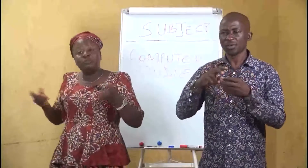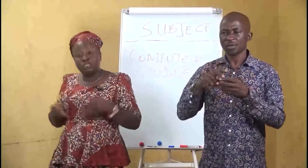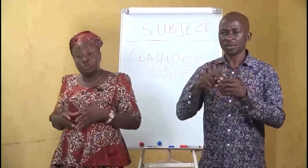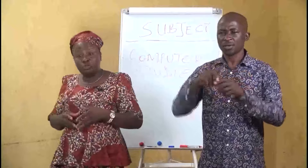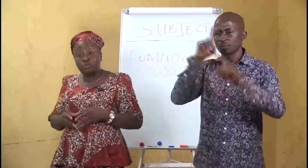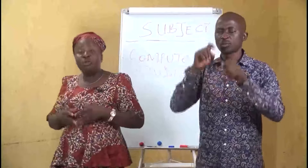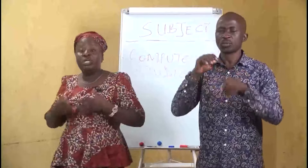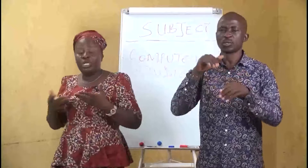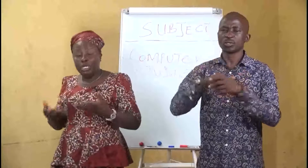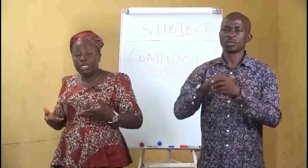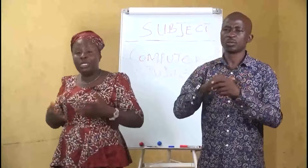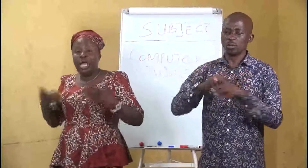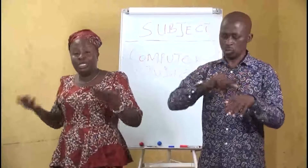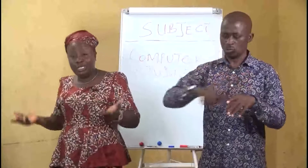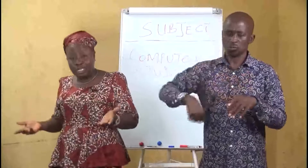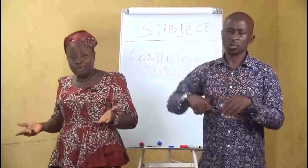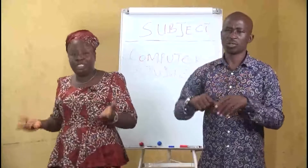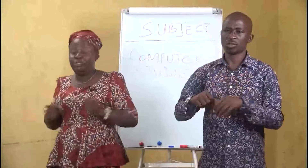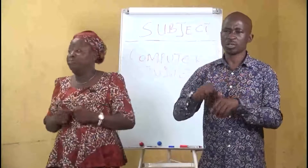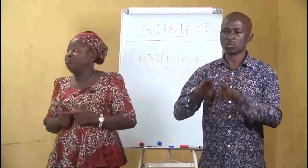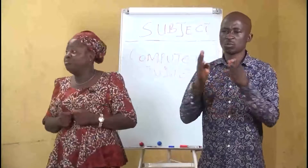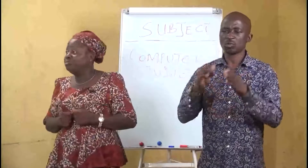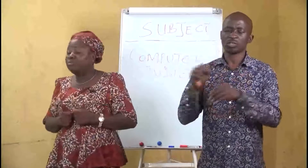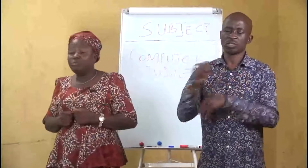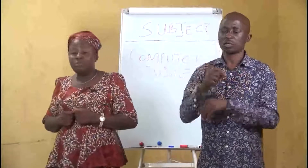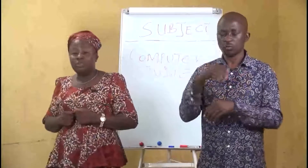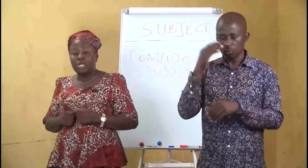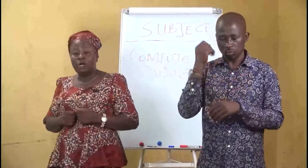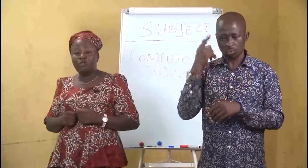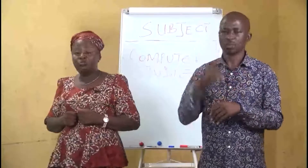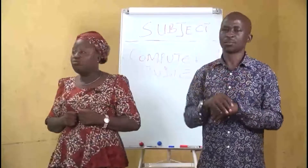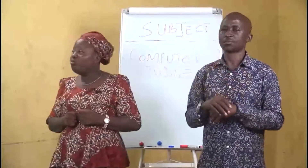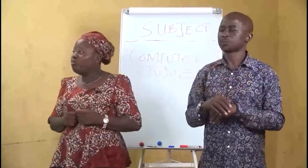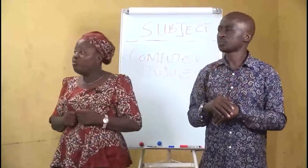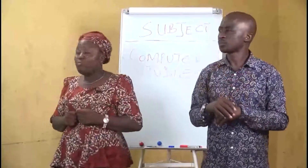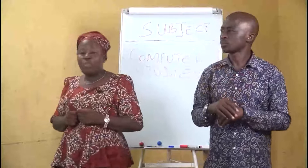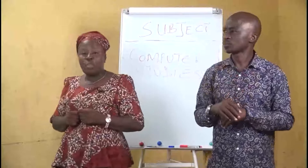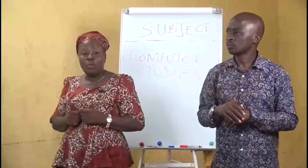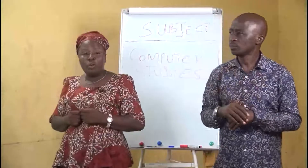is being given to you in an examination. Now,